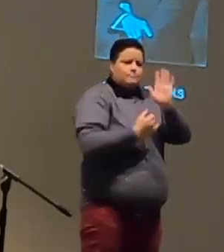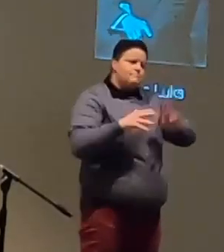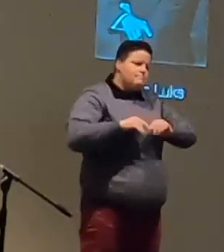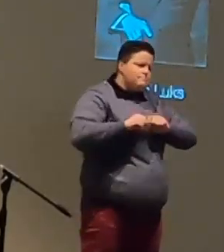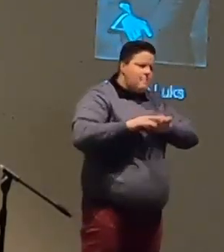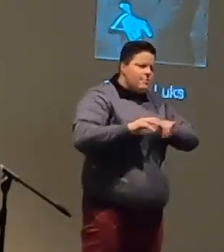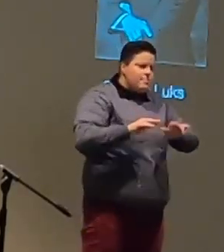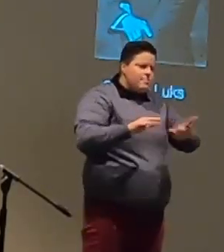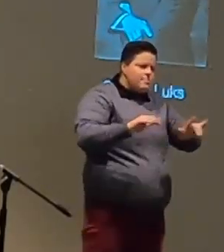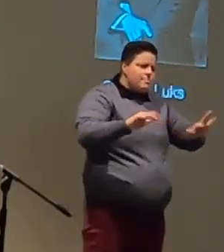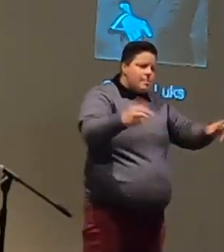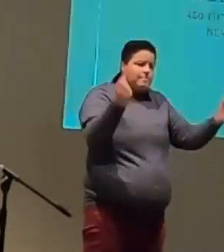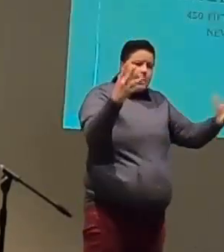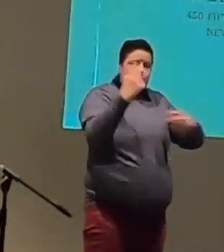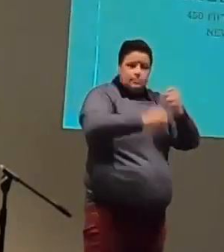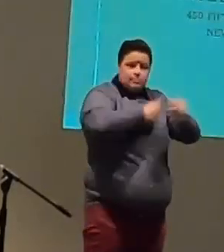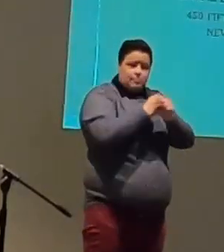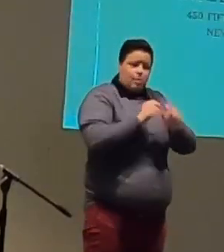to grow for decades.